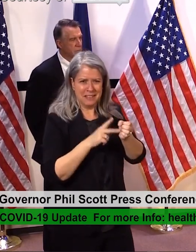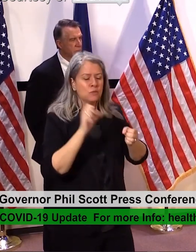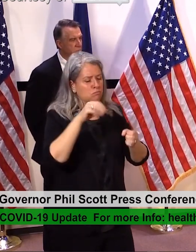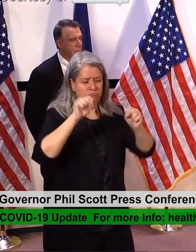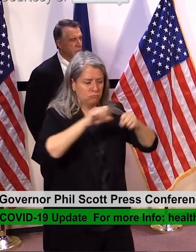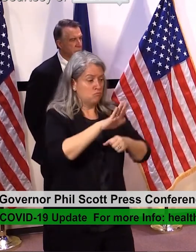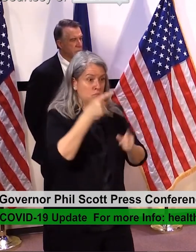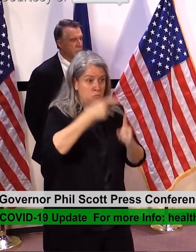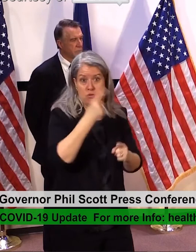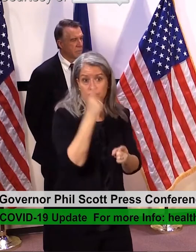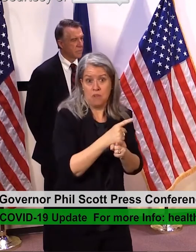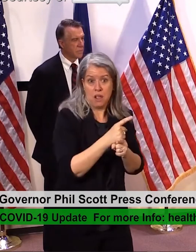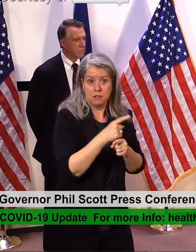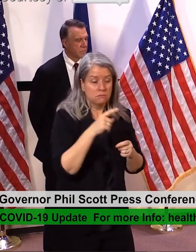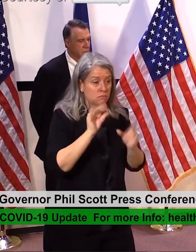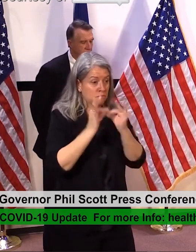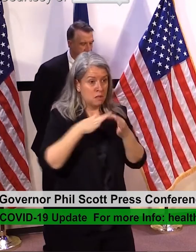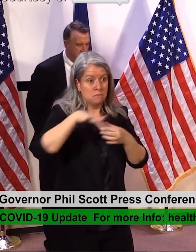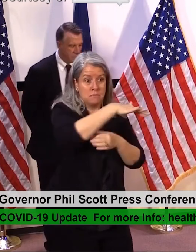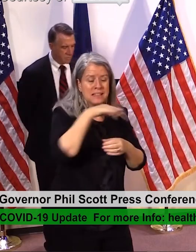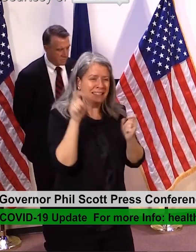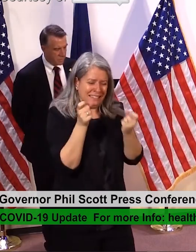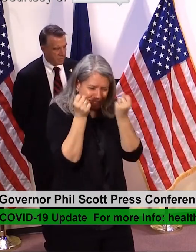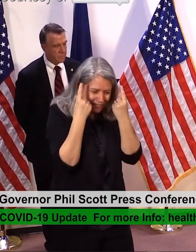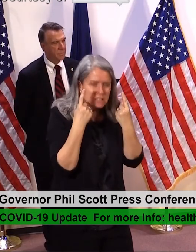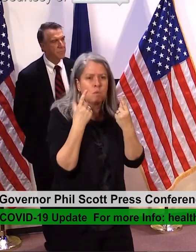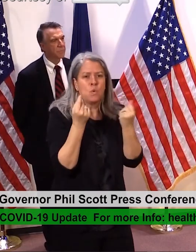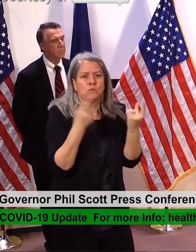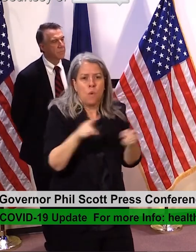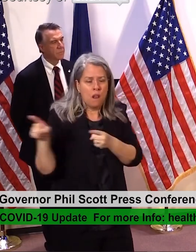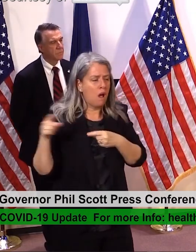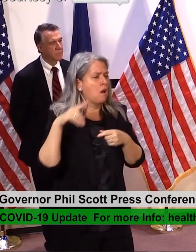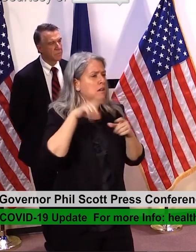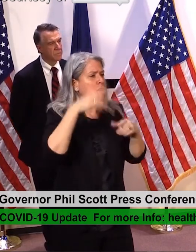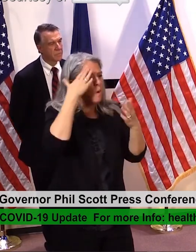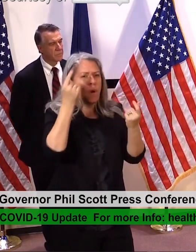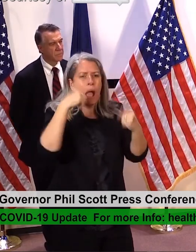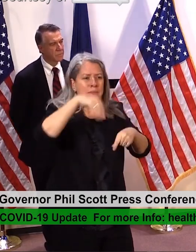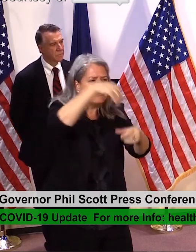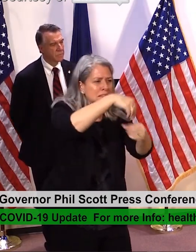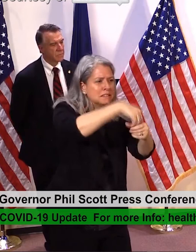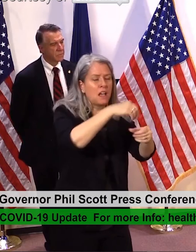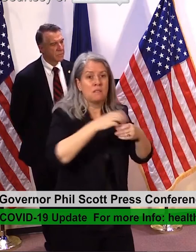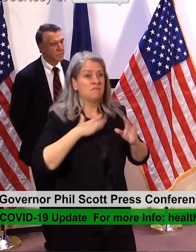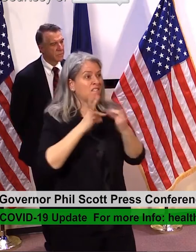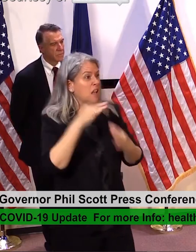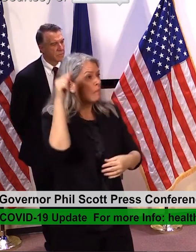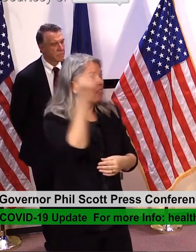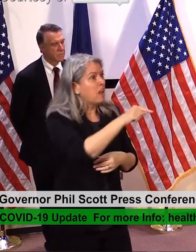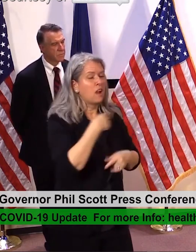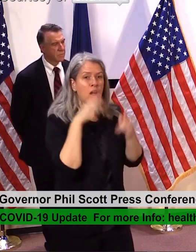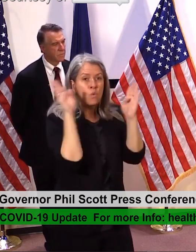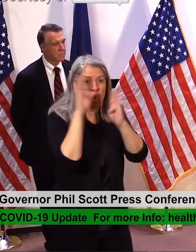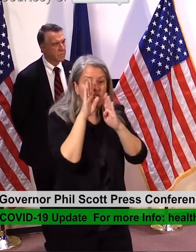quite clear, and so everyone understands the implications of what we're advising, what we're recommending that they intervene with or